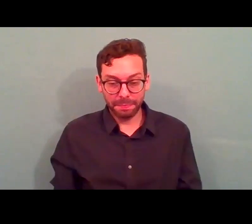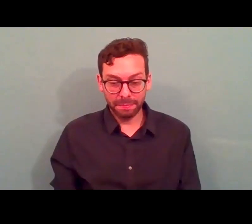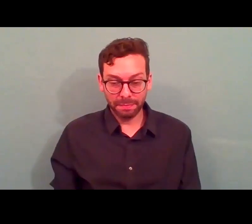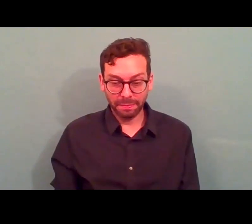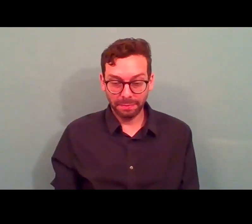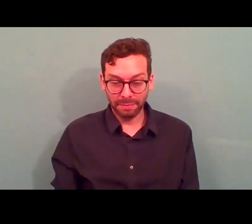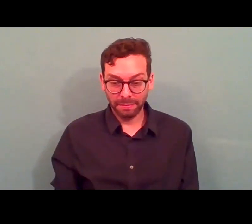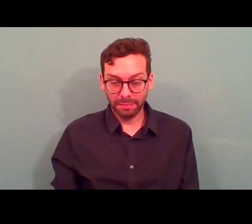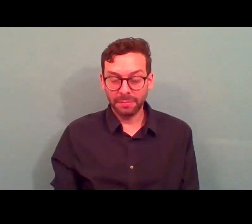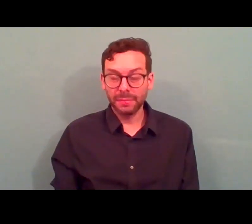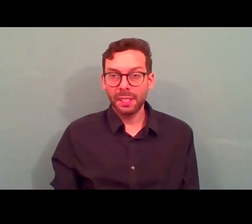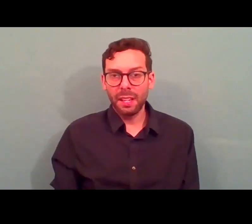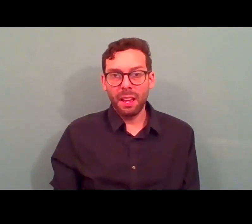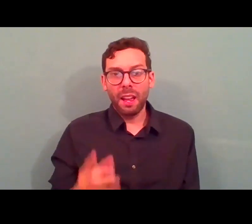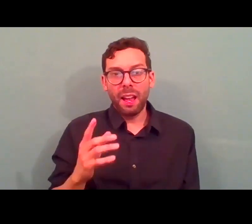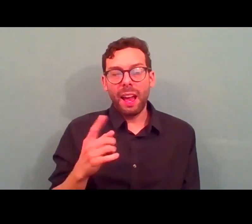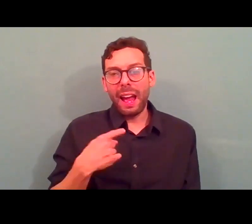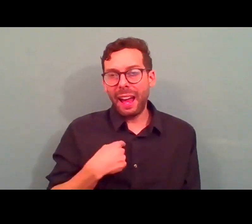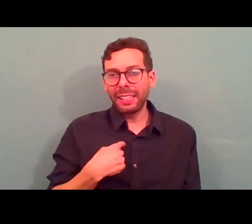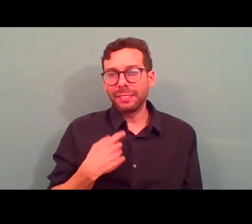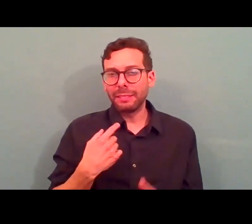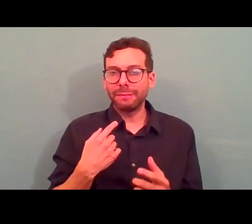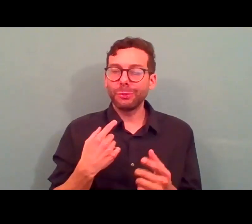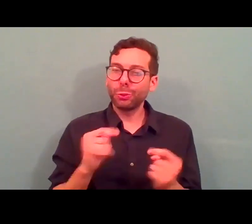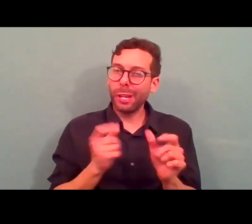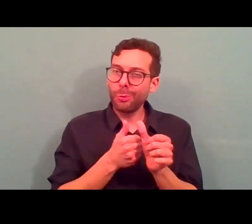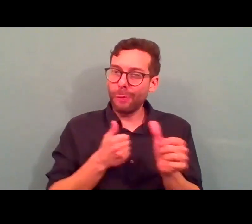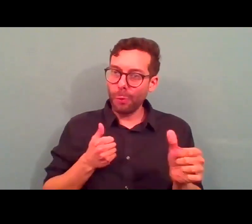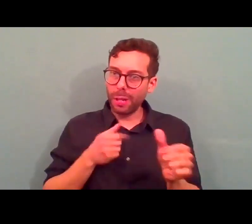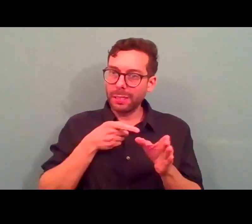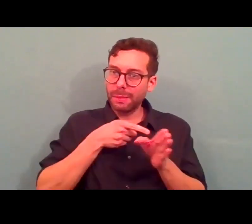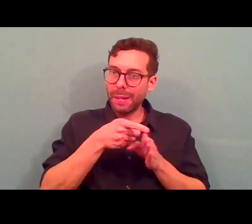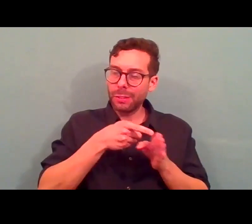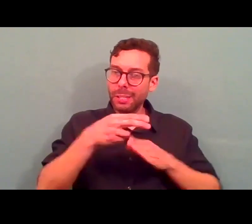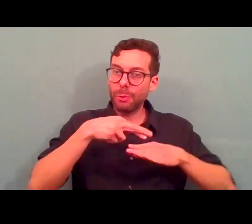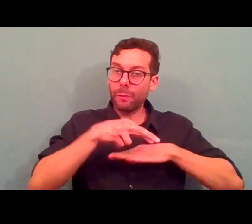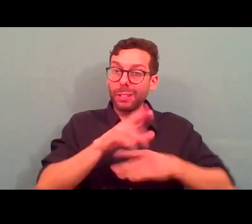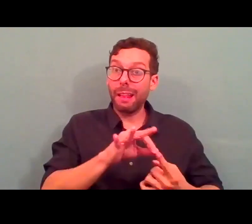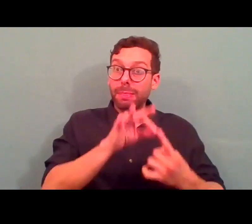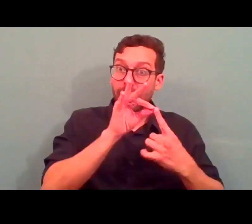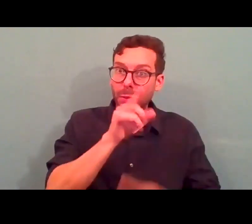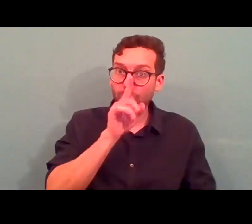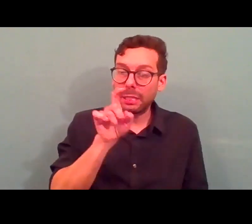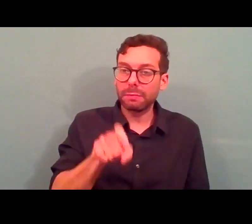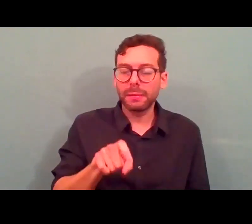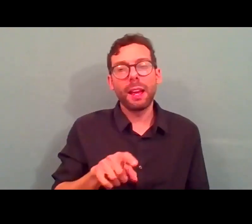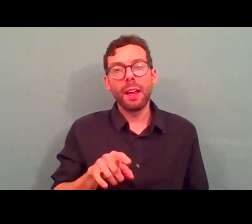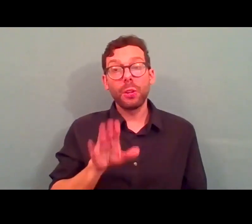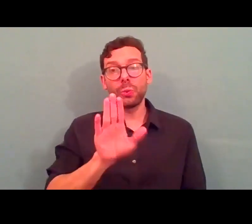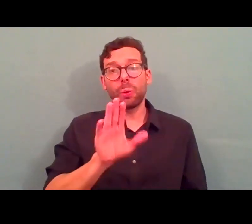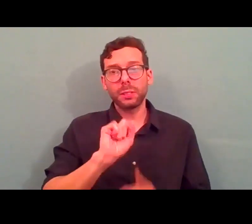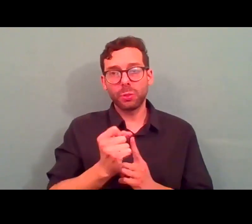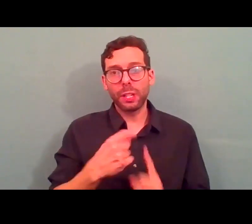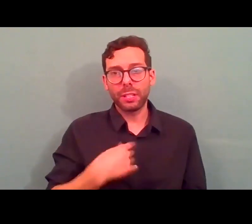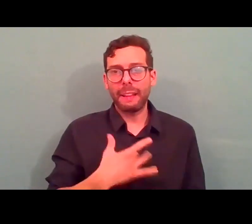refrain from a lot of specialty referrals unless I need it. And I think in your case, that probably would be a good recommendation to really get a sense of